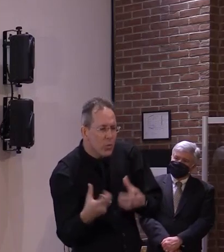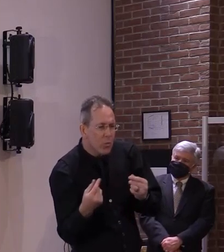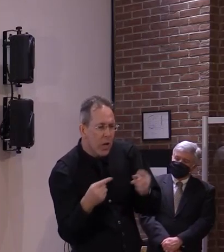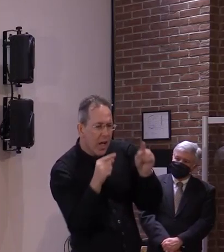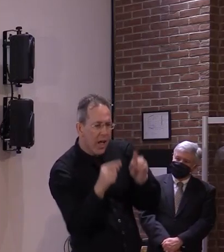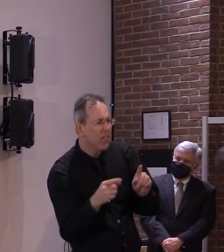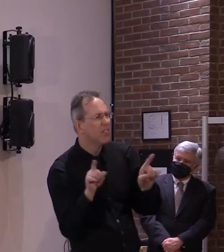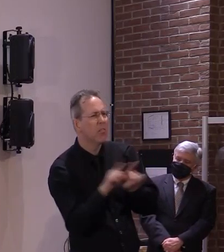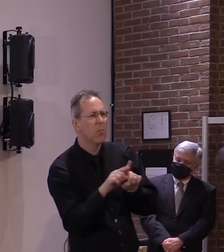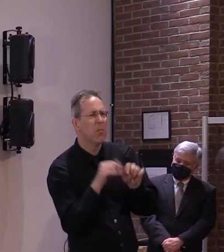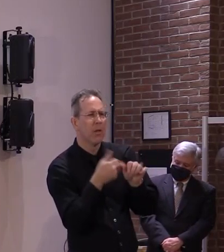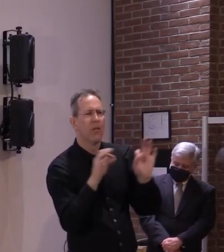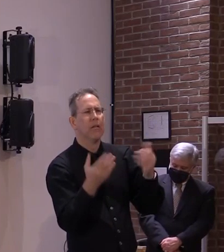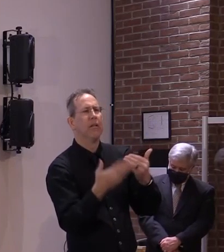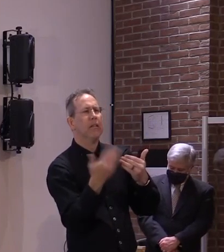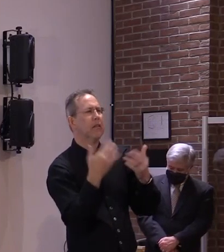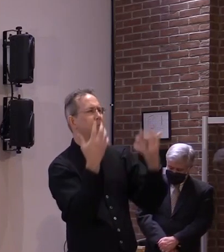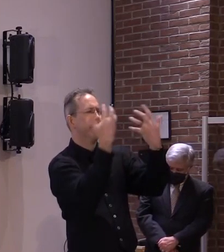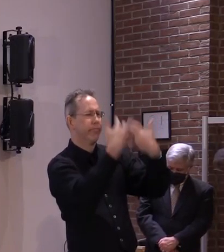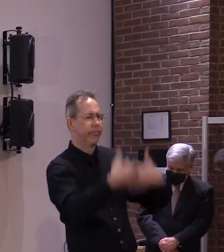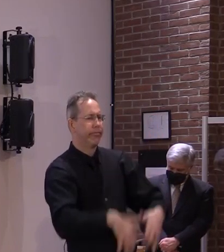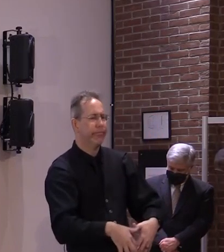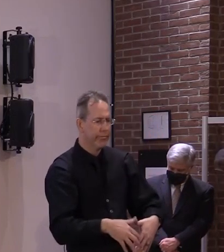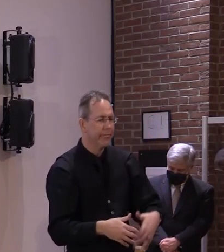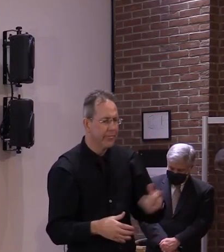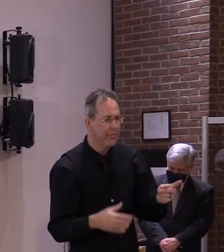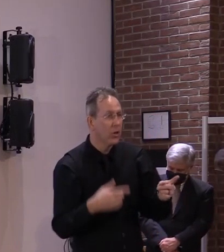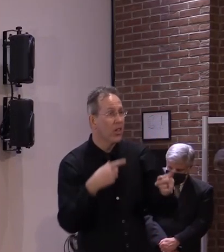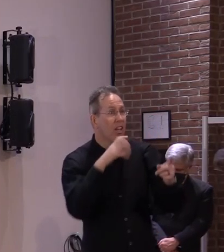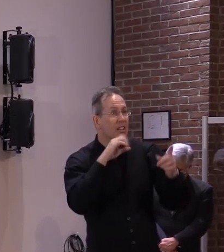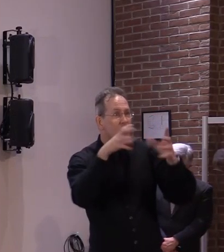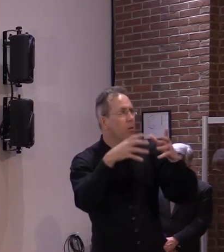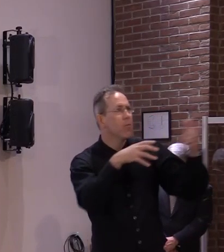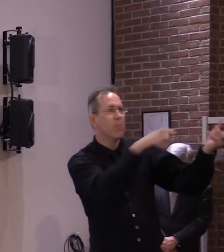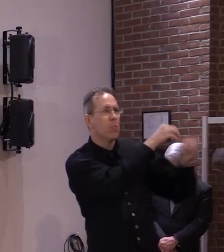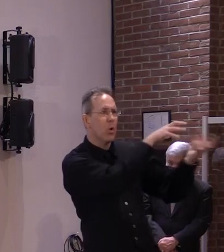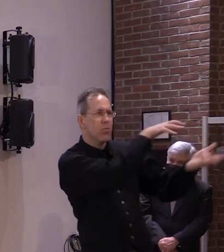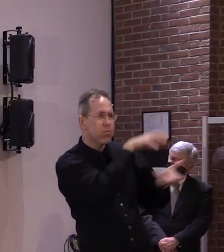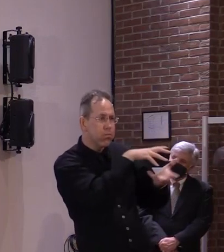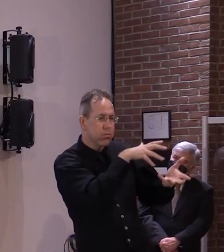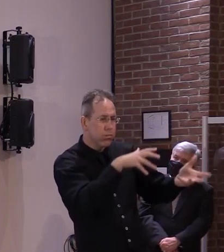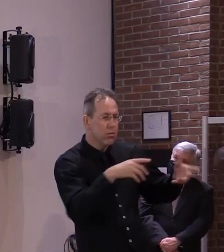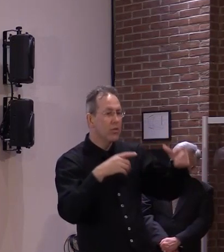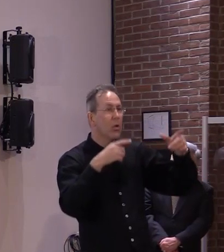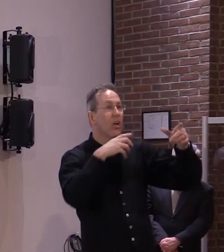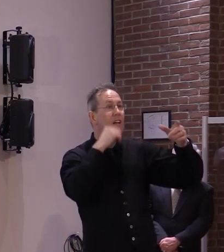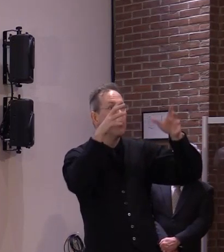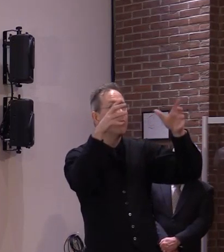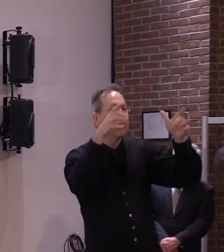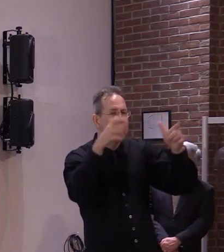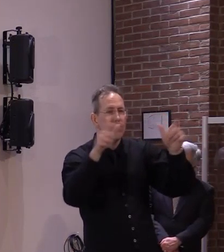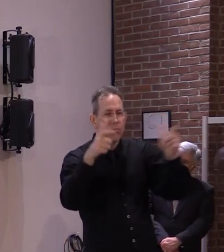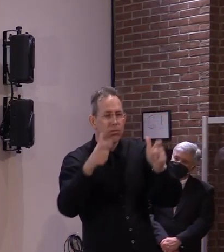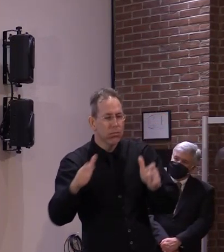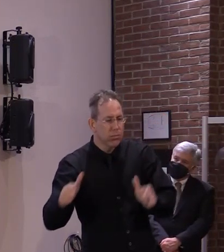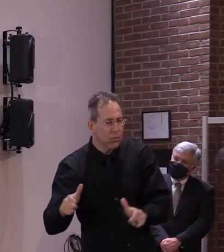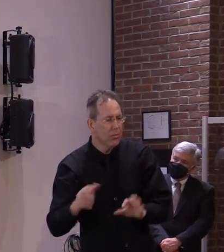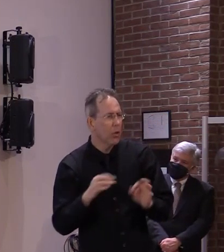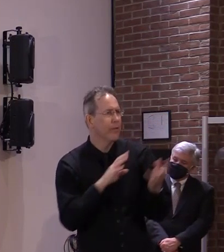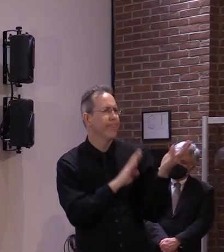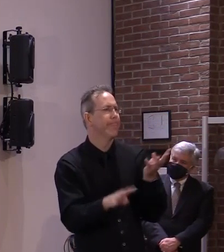spectrum to a broader group of people. And so they're scheduling months in advance.